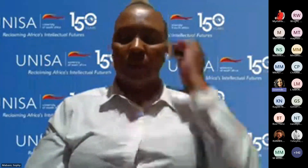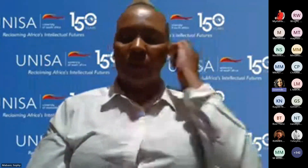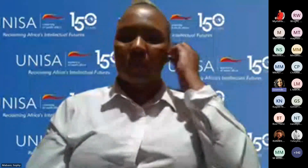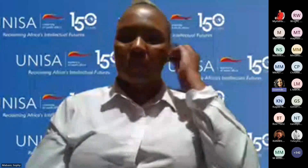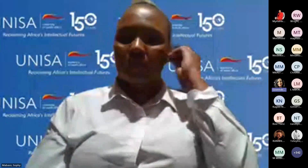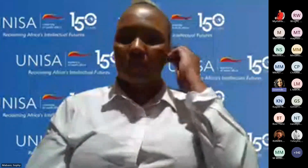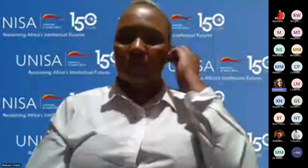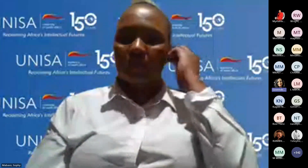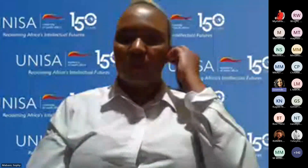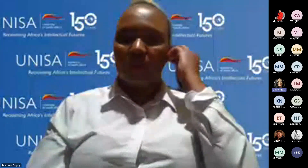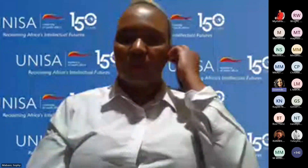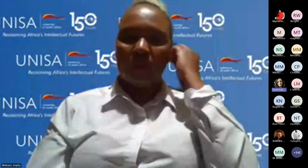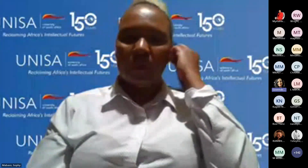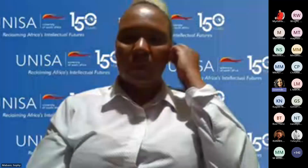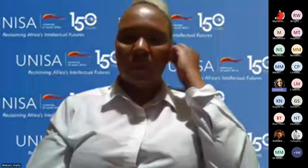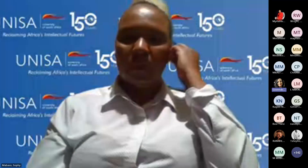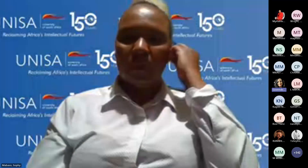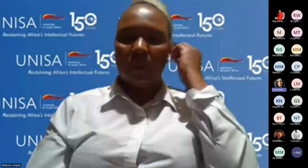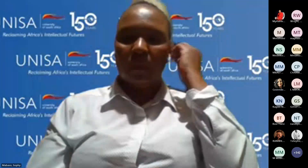Okay, whilst we're waiting for Tesema,